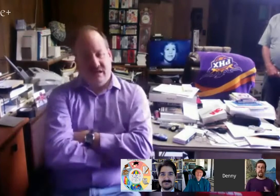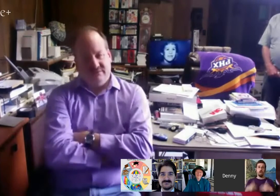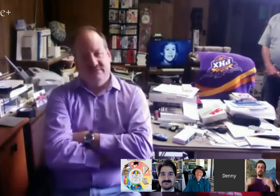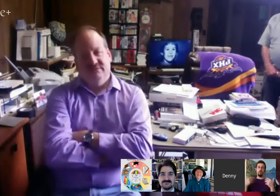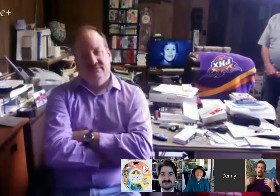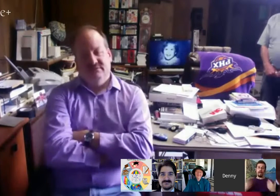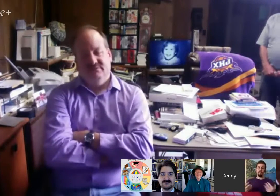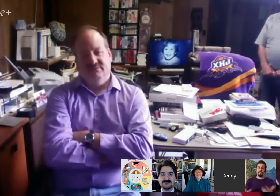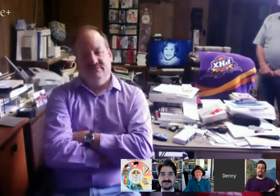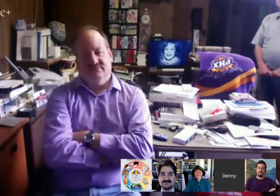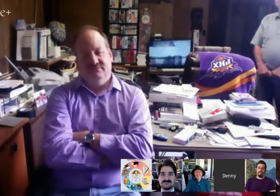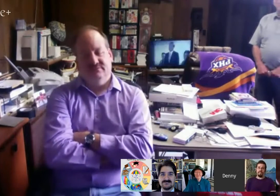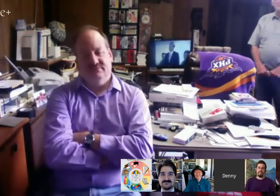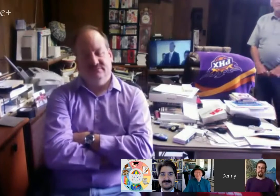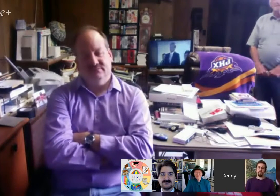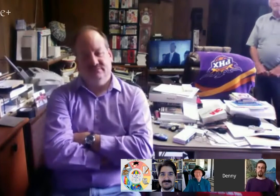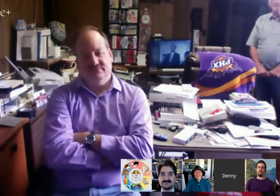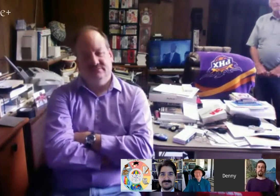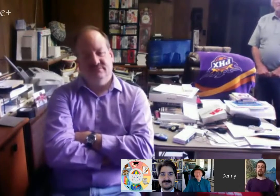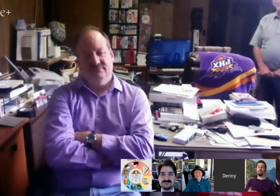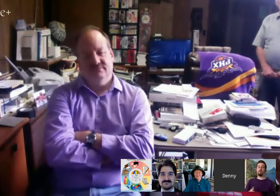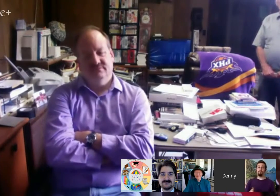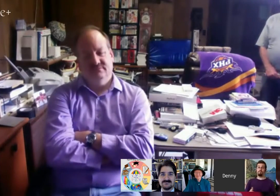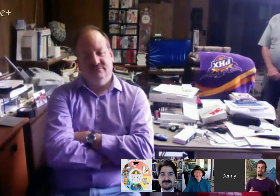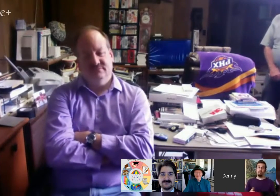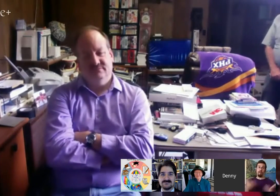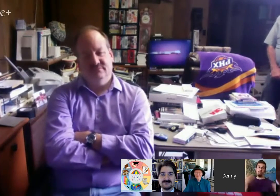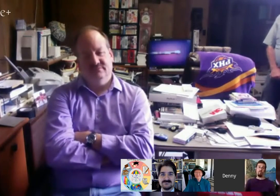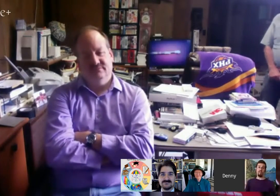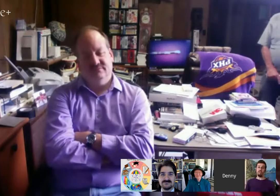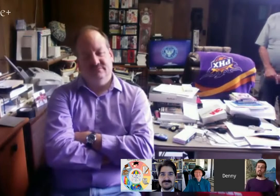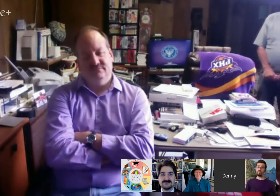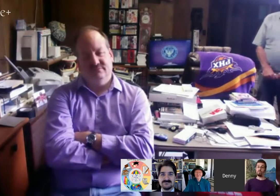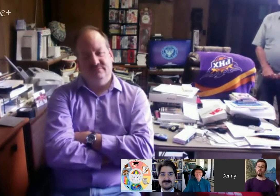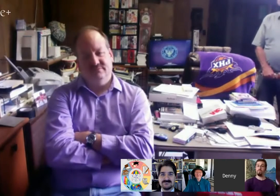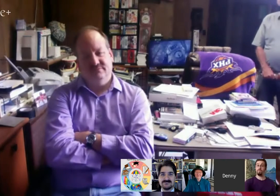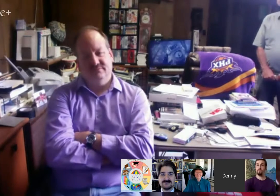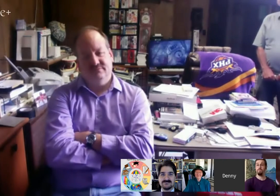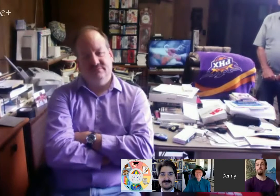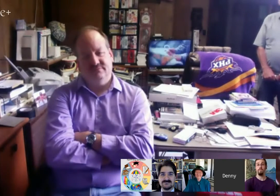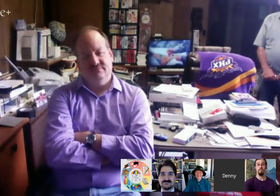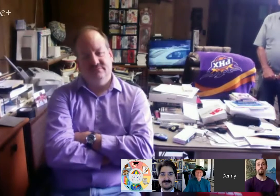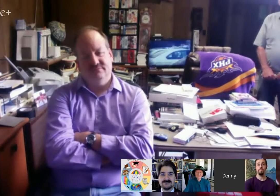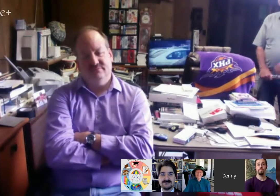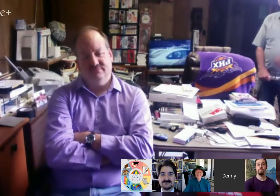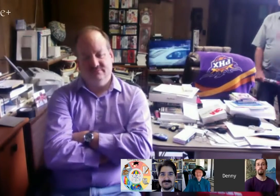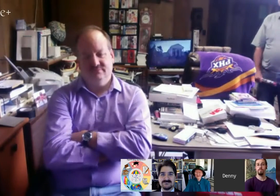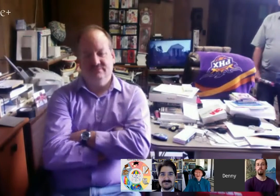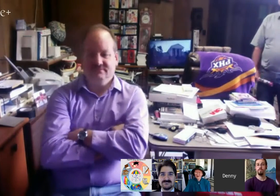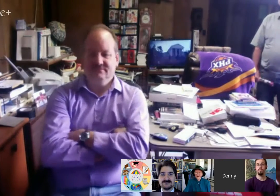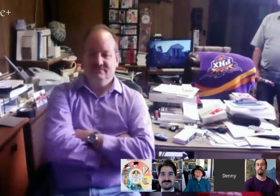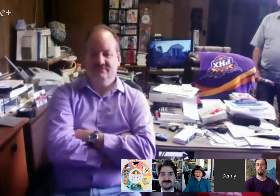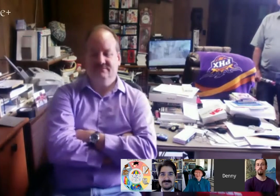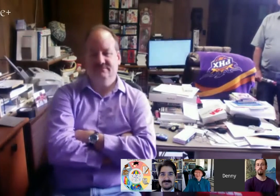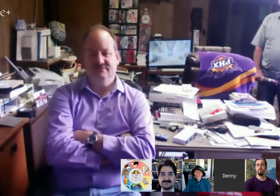three, you won't have a successful result no matter what you do.